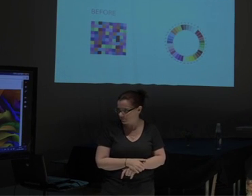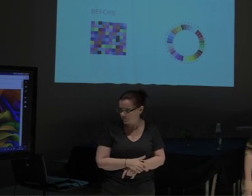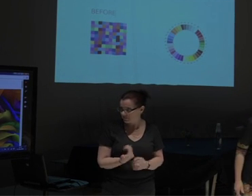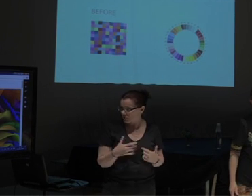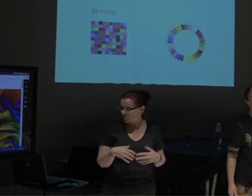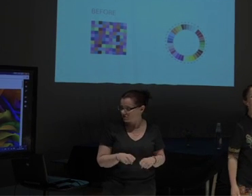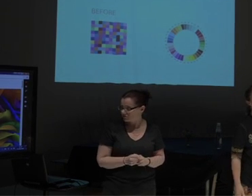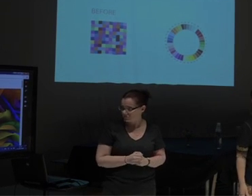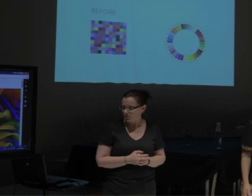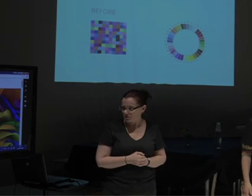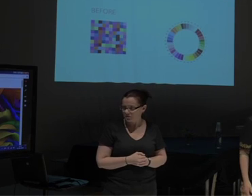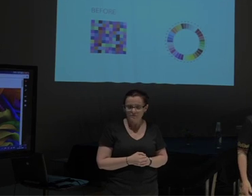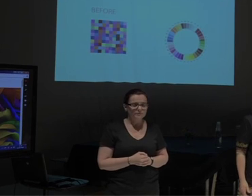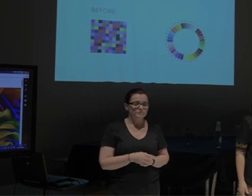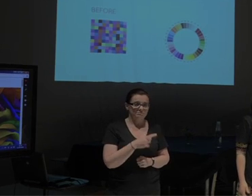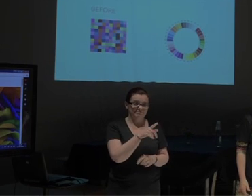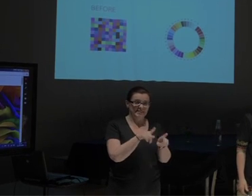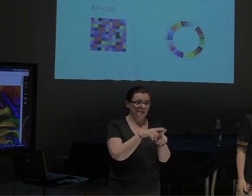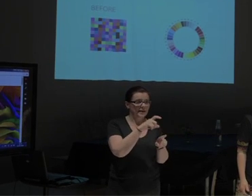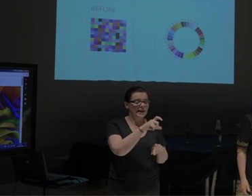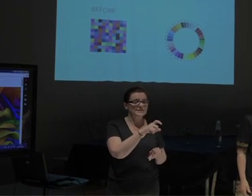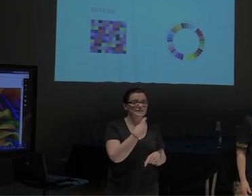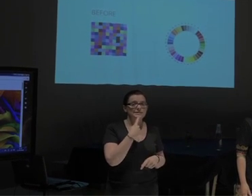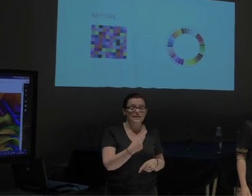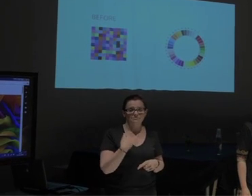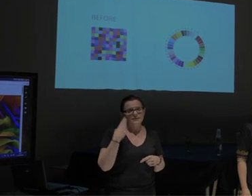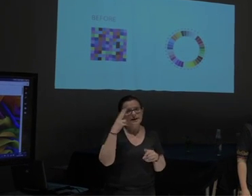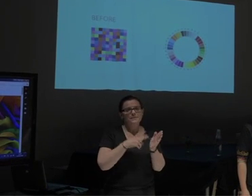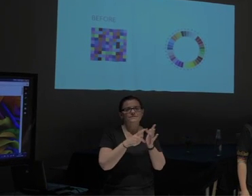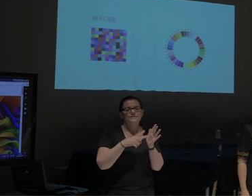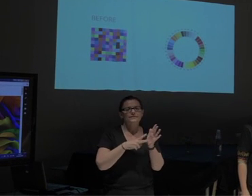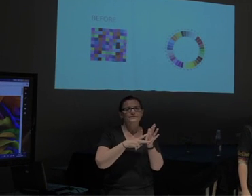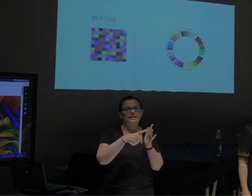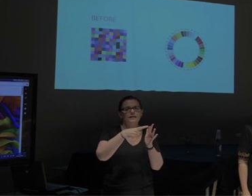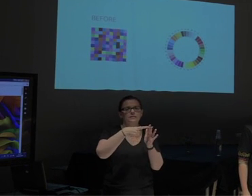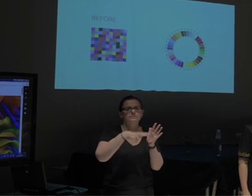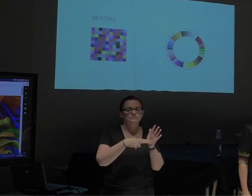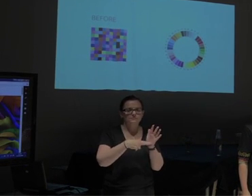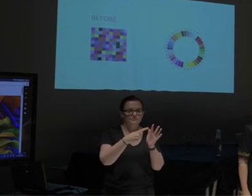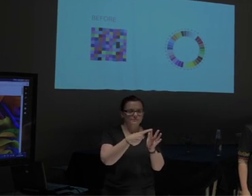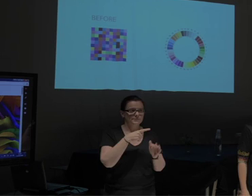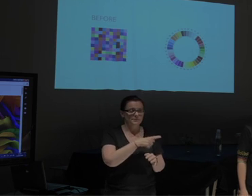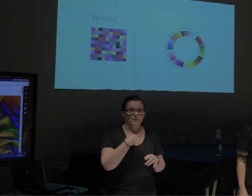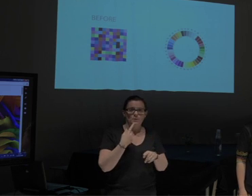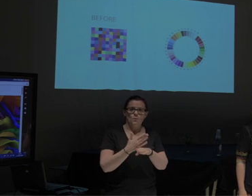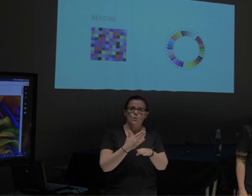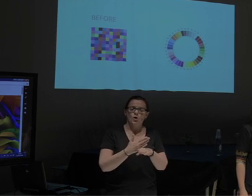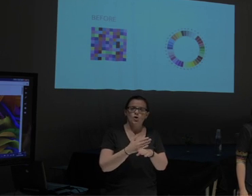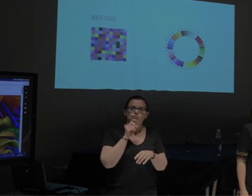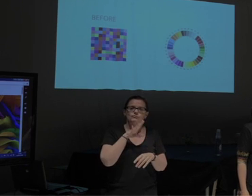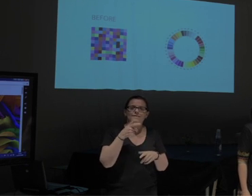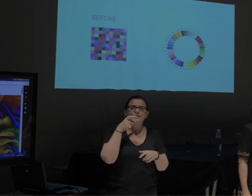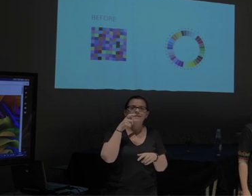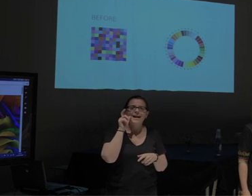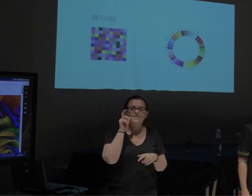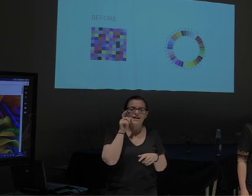So as Katina said, my name is Vivian Ellis, and I work at the Dragon Cafe running